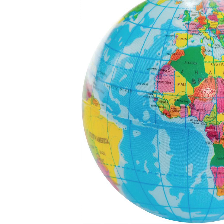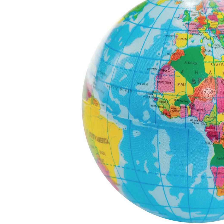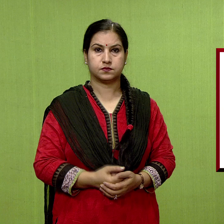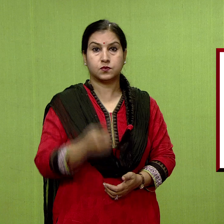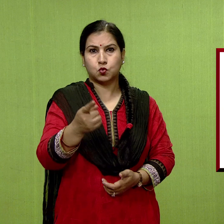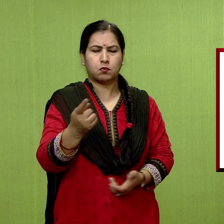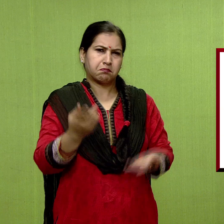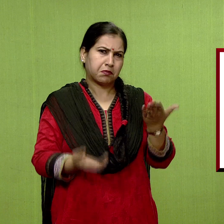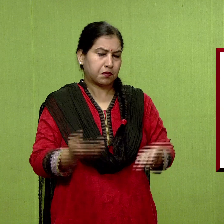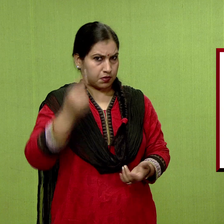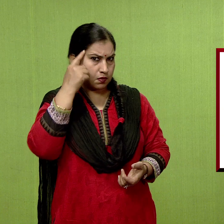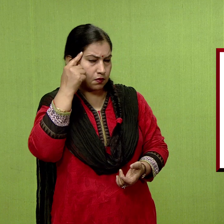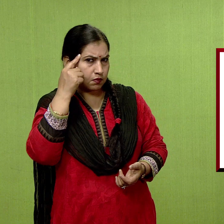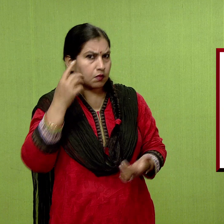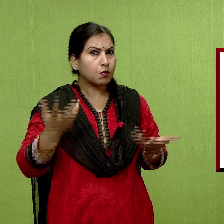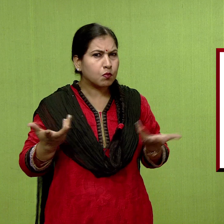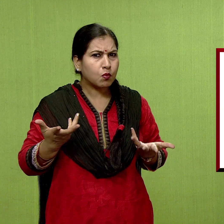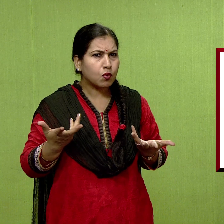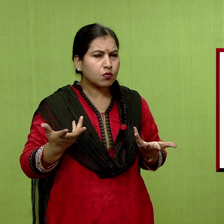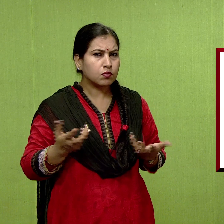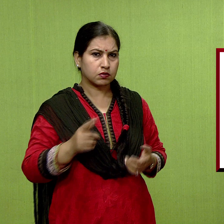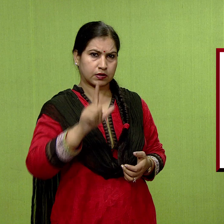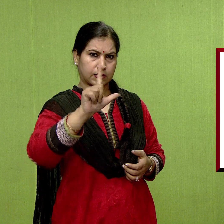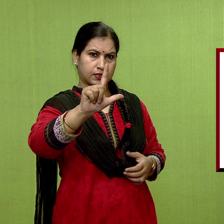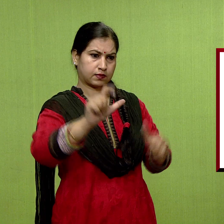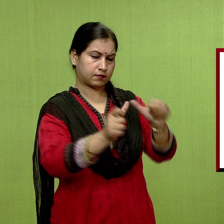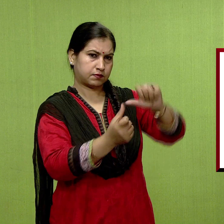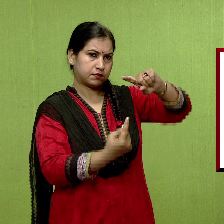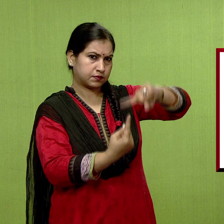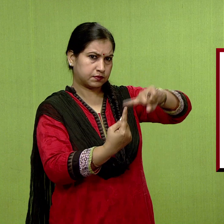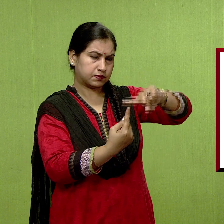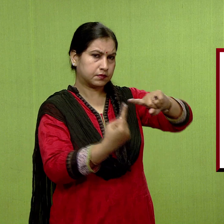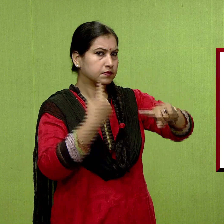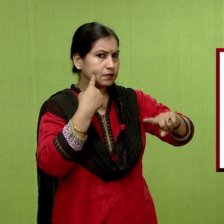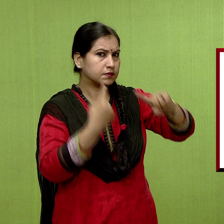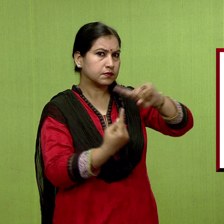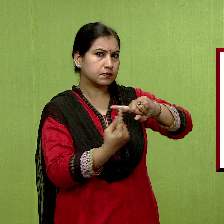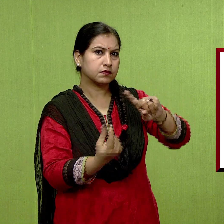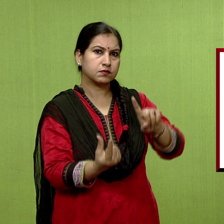You must be thinking, what is a latitude and longitude?